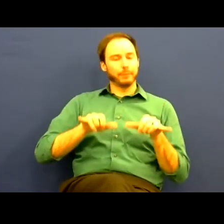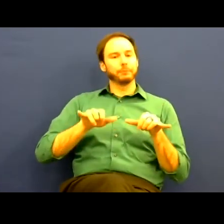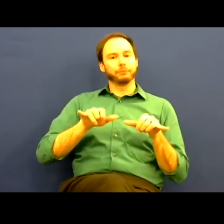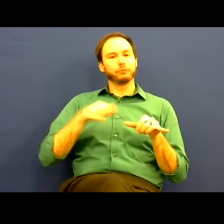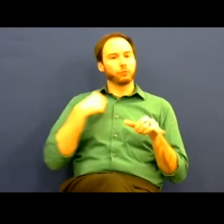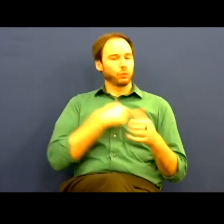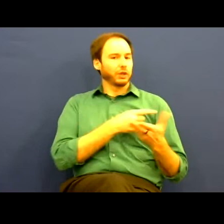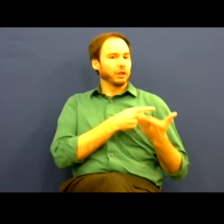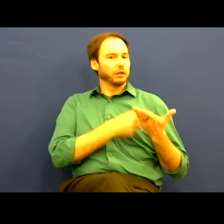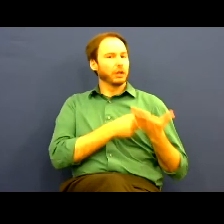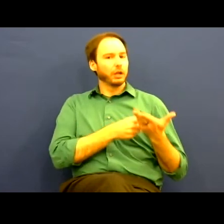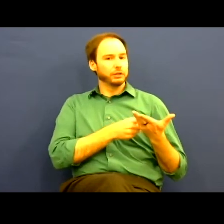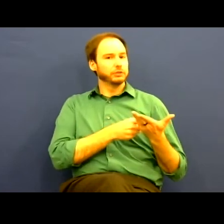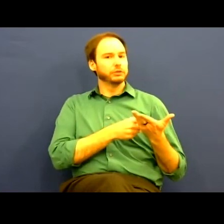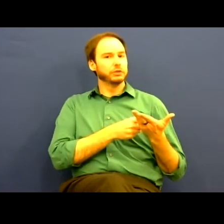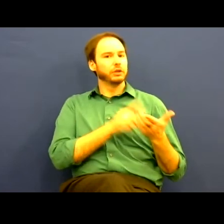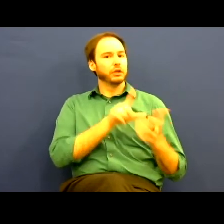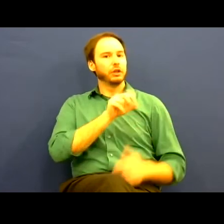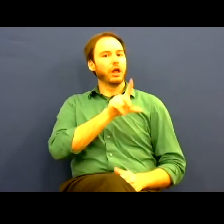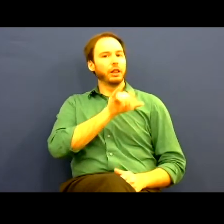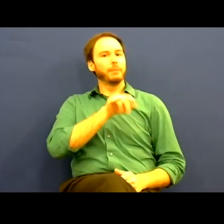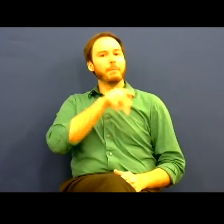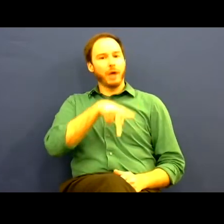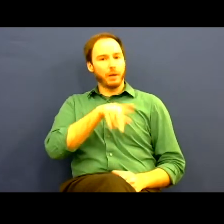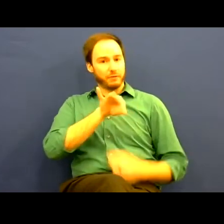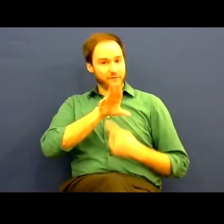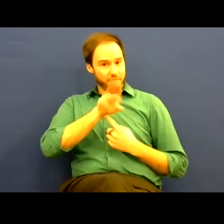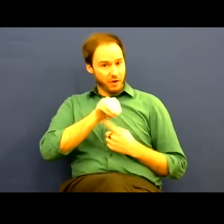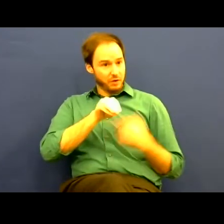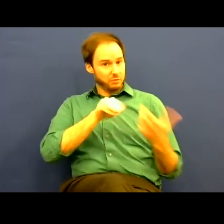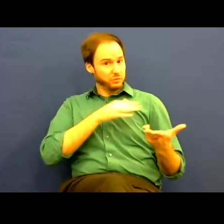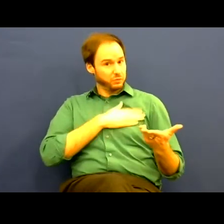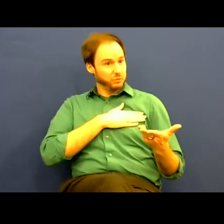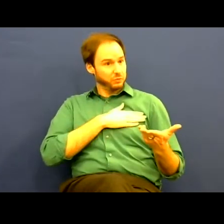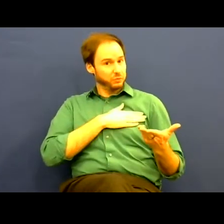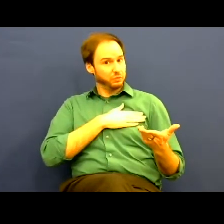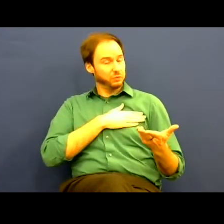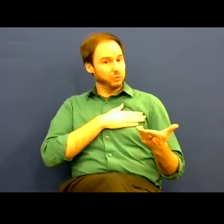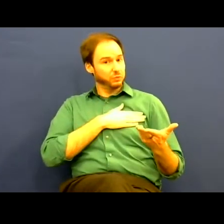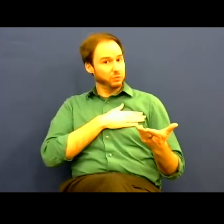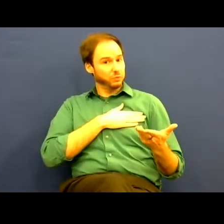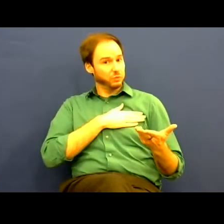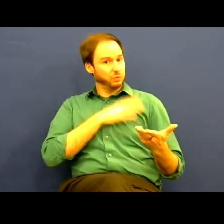discussions with Lollipop Farm as to whether they would get into the